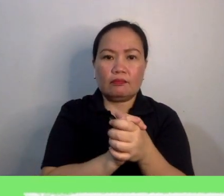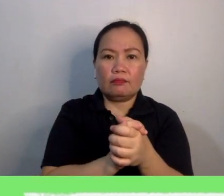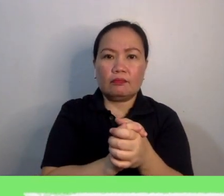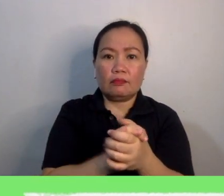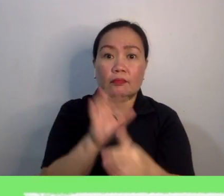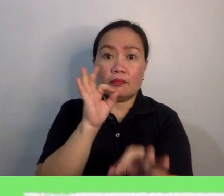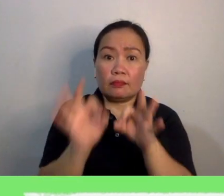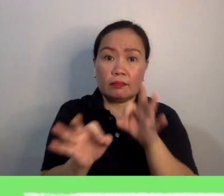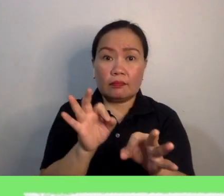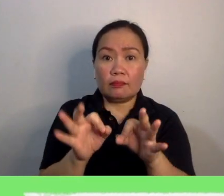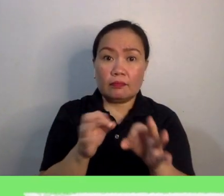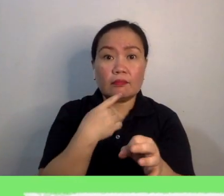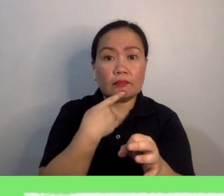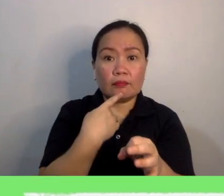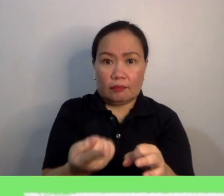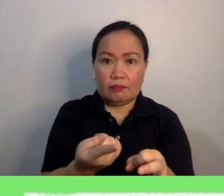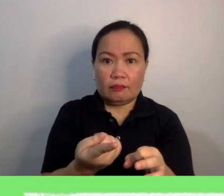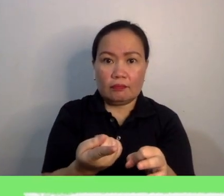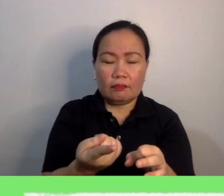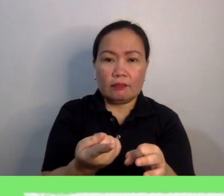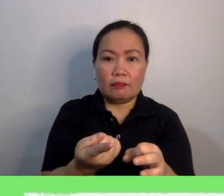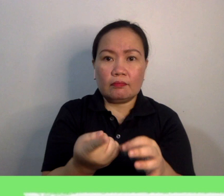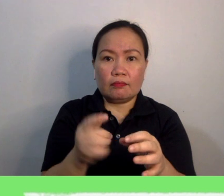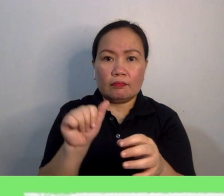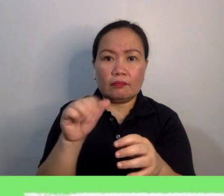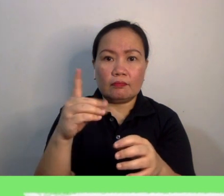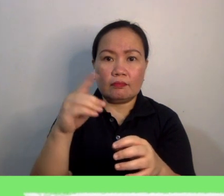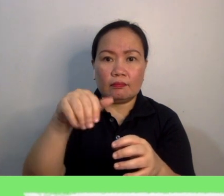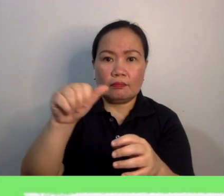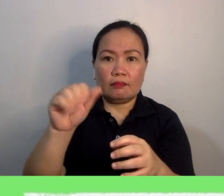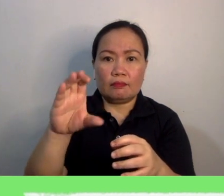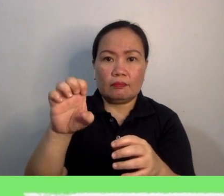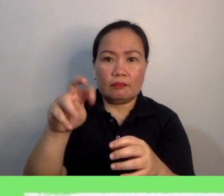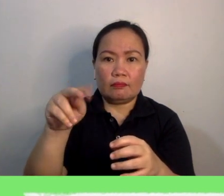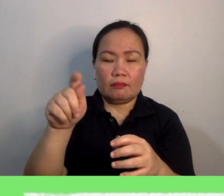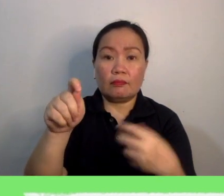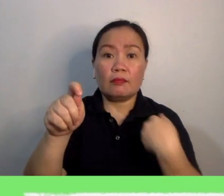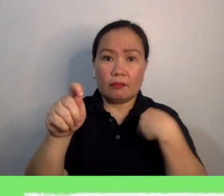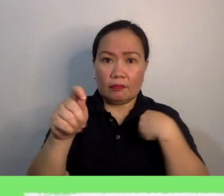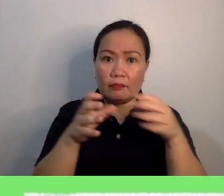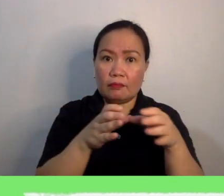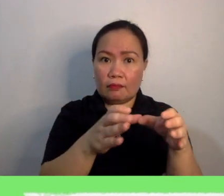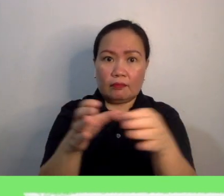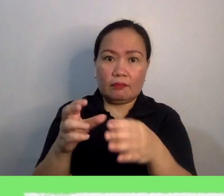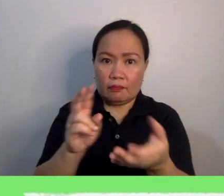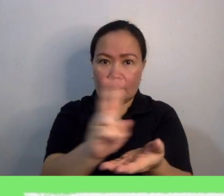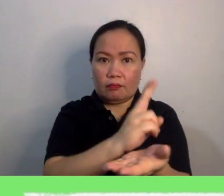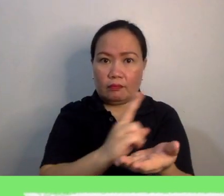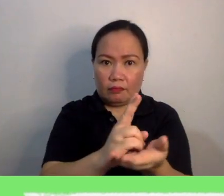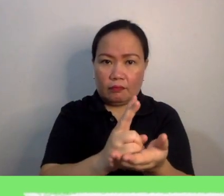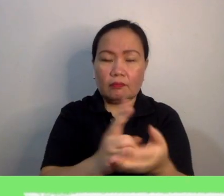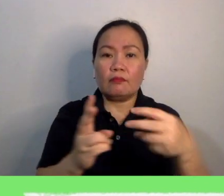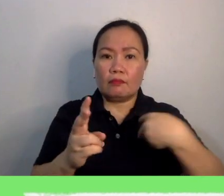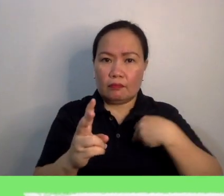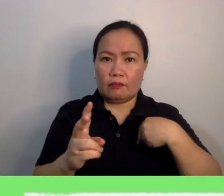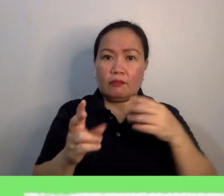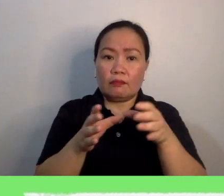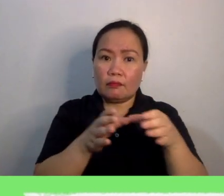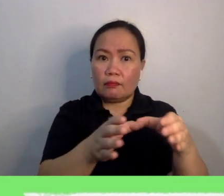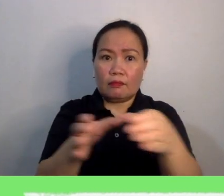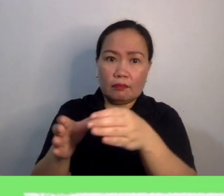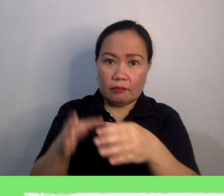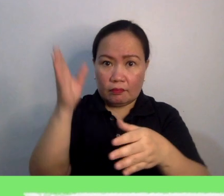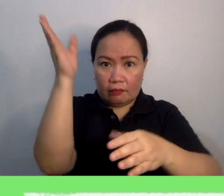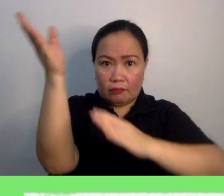para masabi natin na adjacent angle sila, dapat may common vertex, may common side, pero